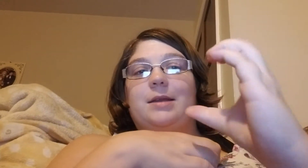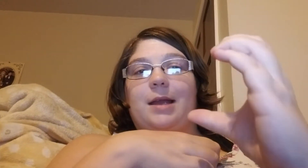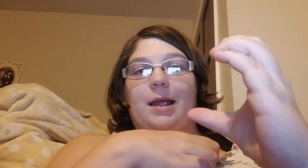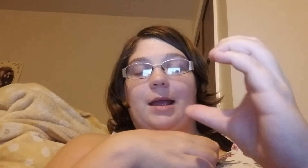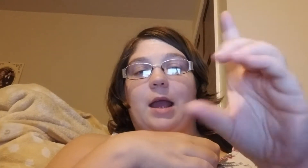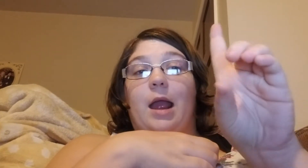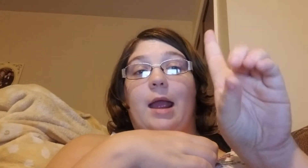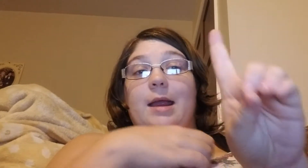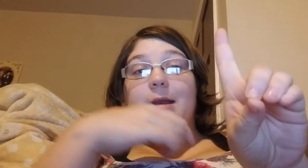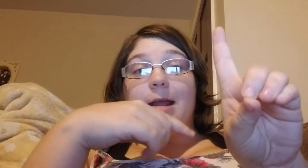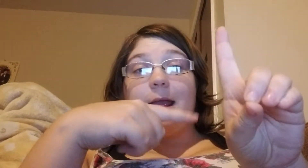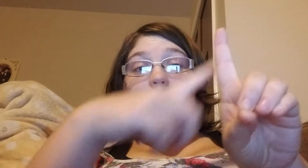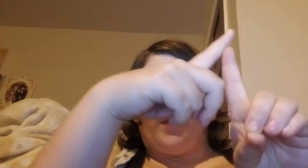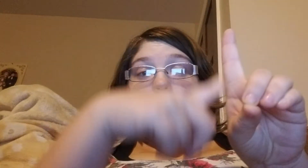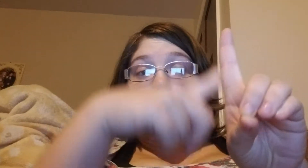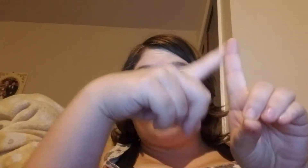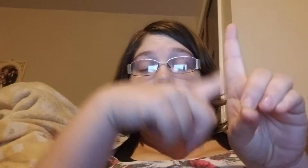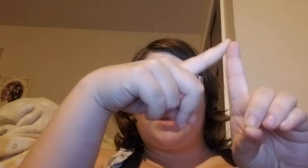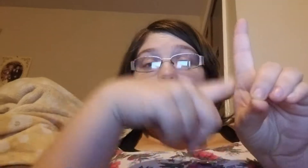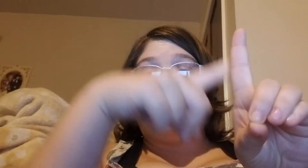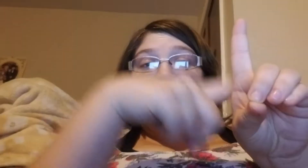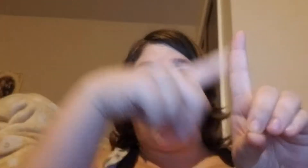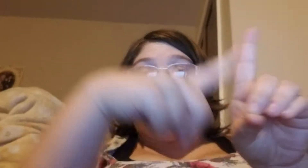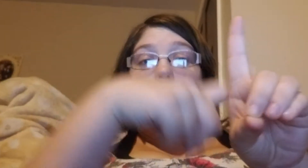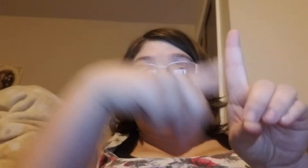D-E-C. D. Remember the index finger up.